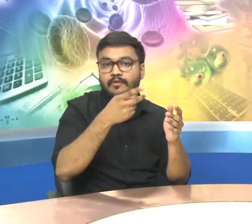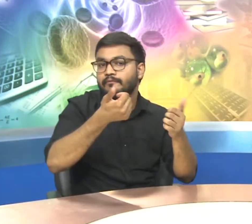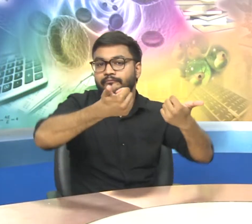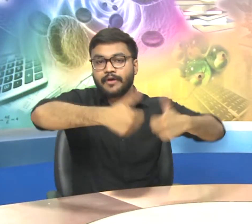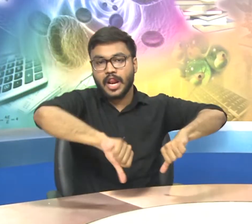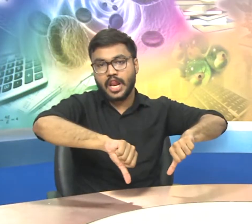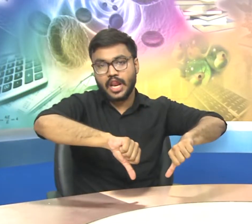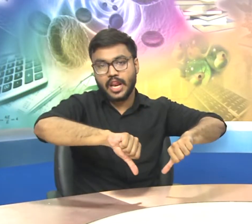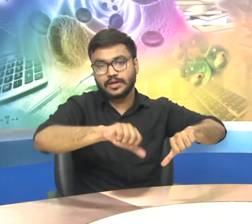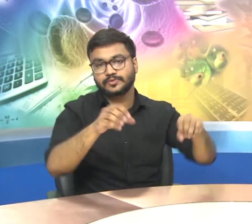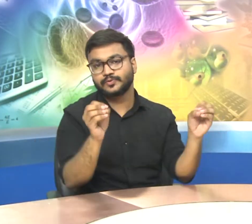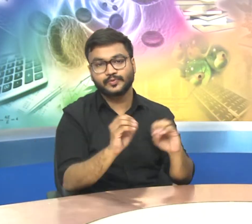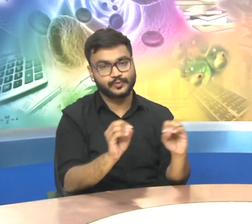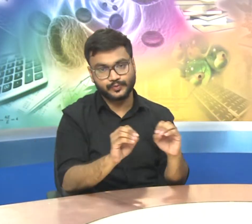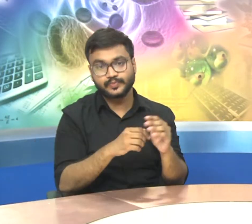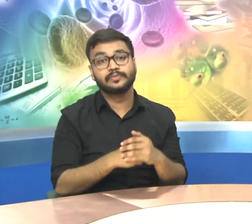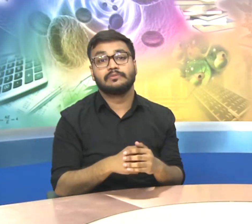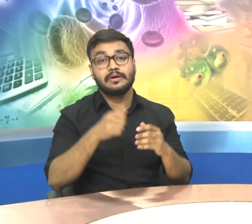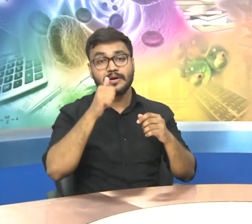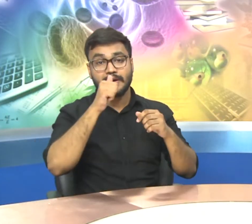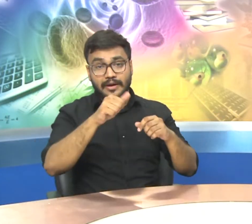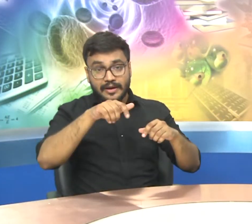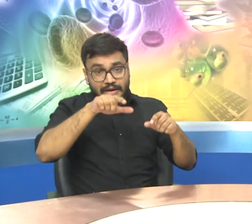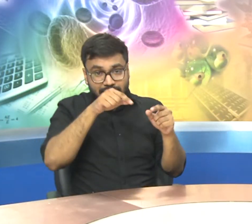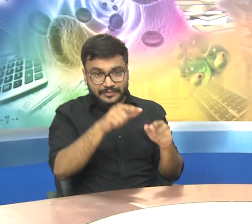No sunlight reaches this zone